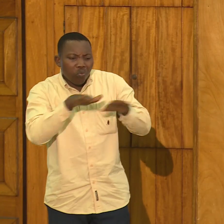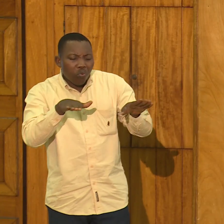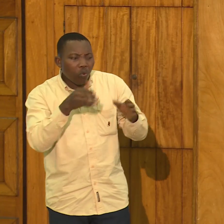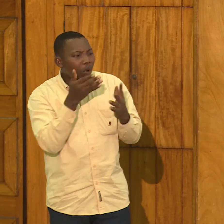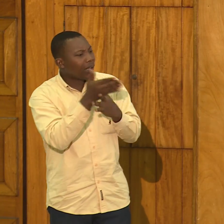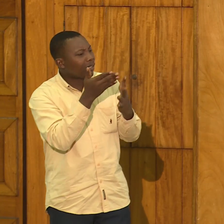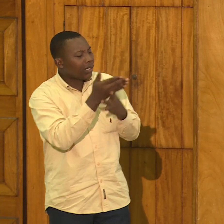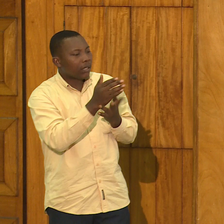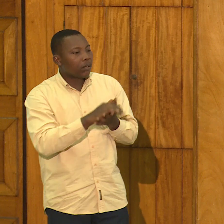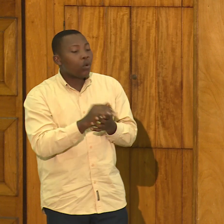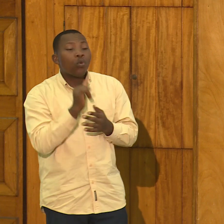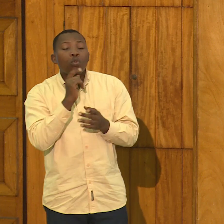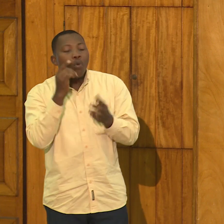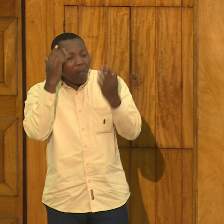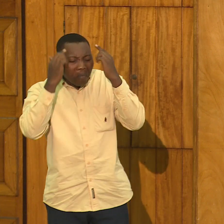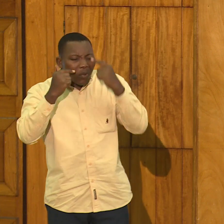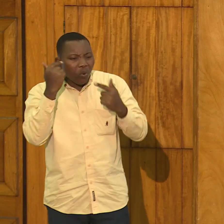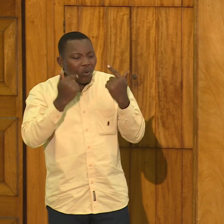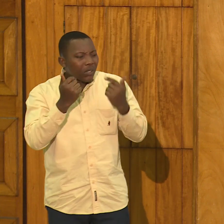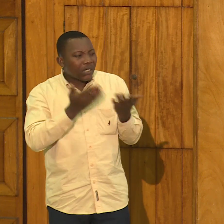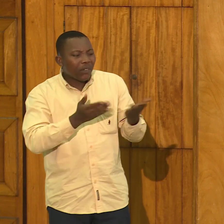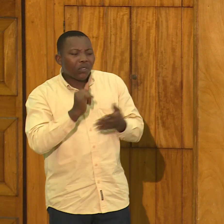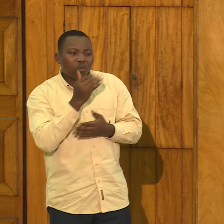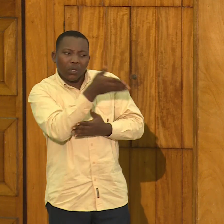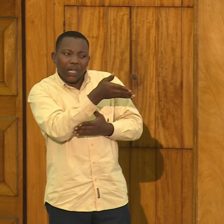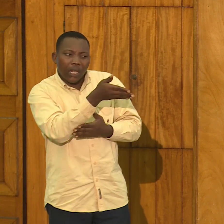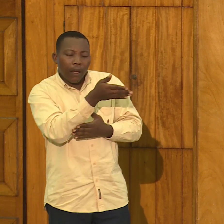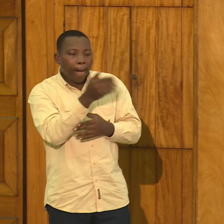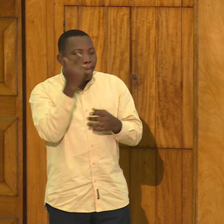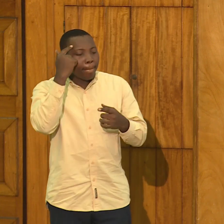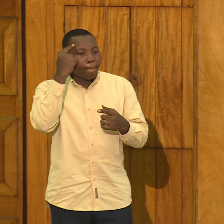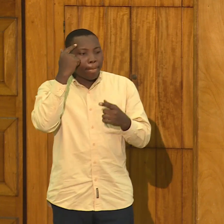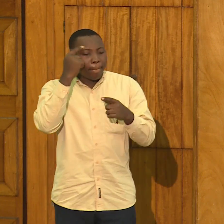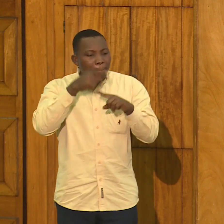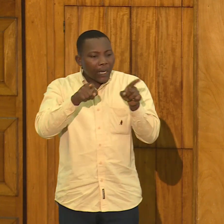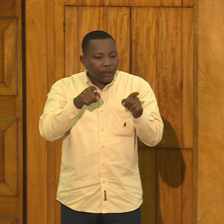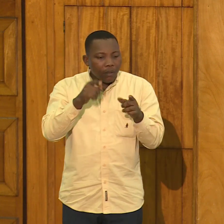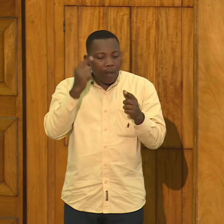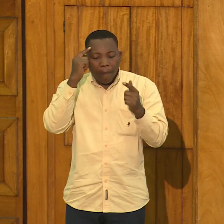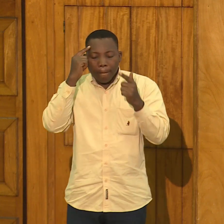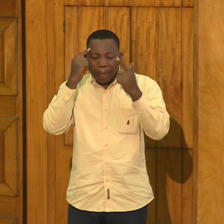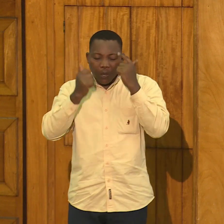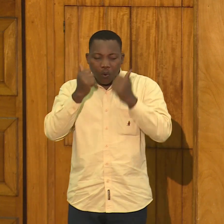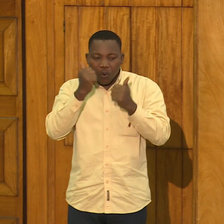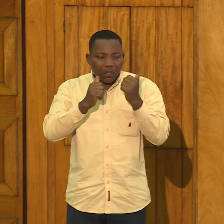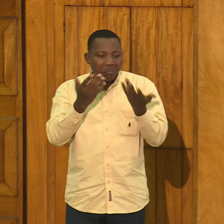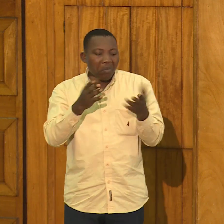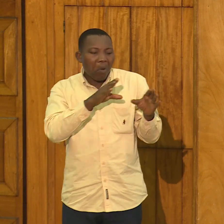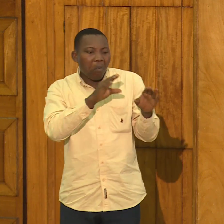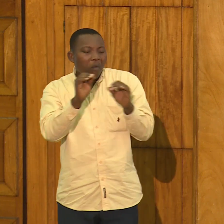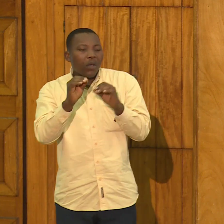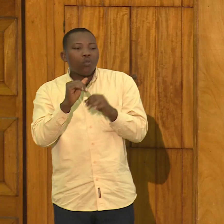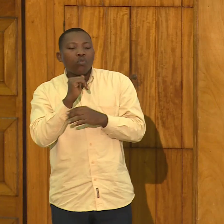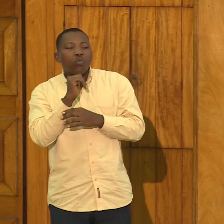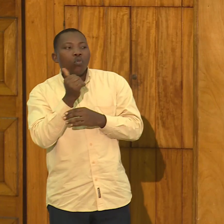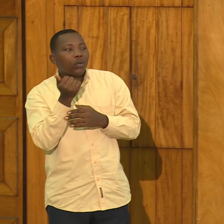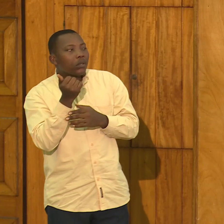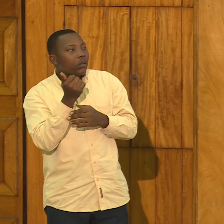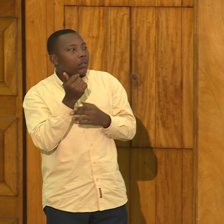the services do not exist, but because geographic availability doesn't actually